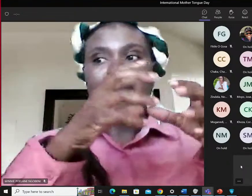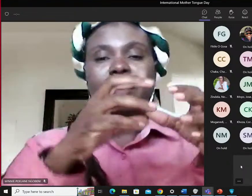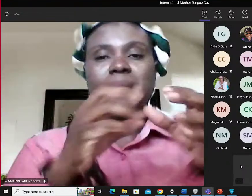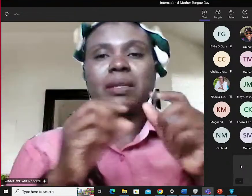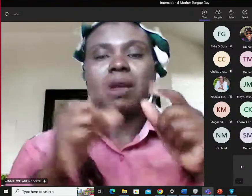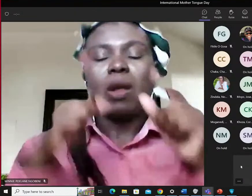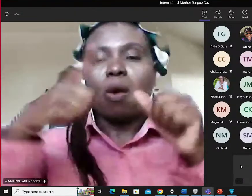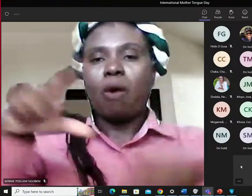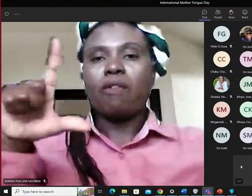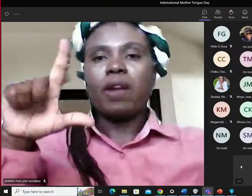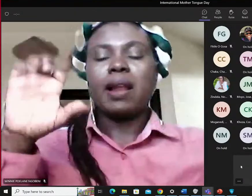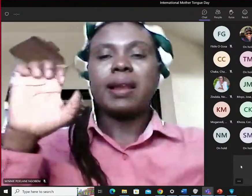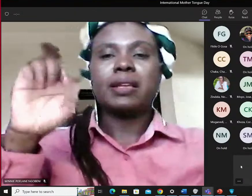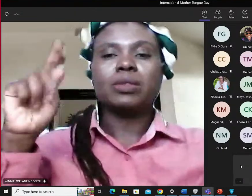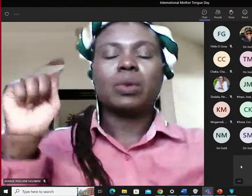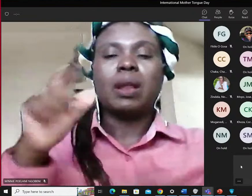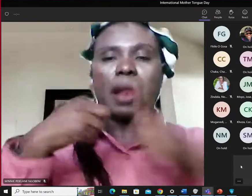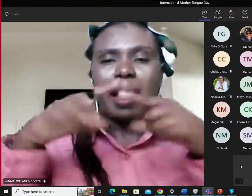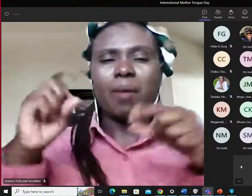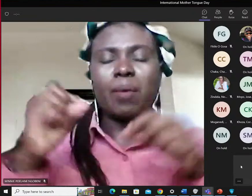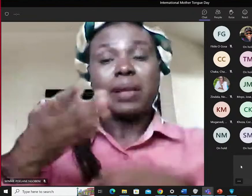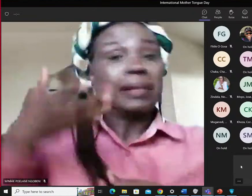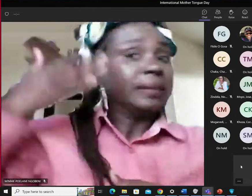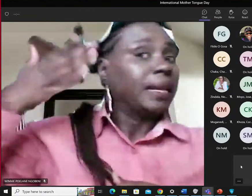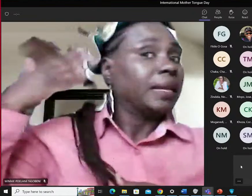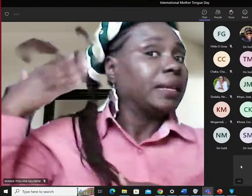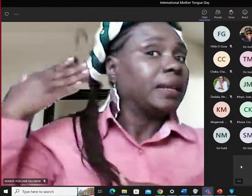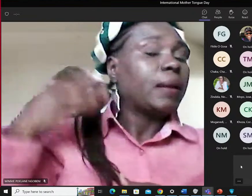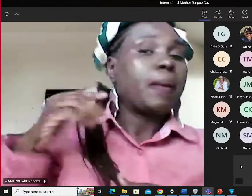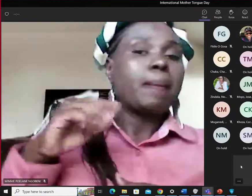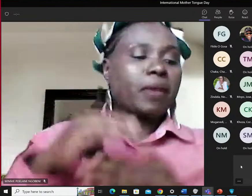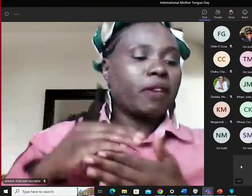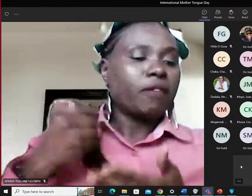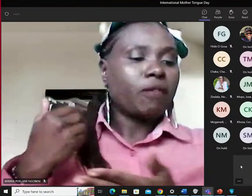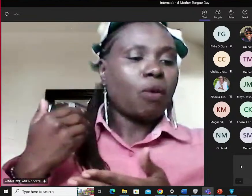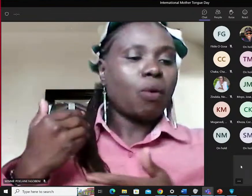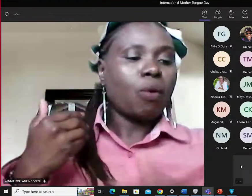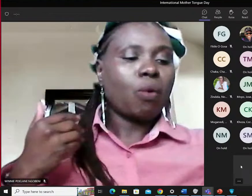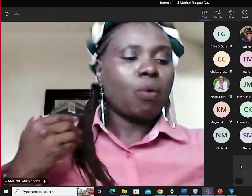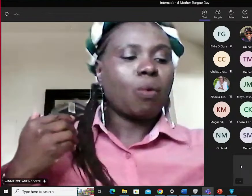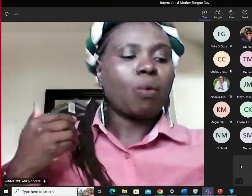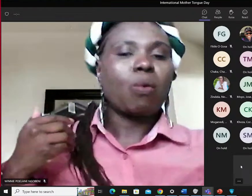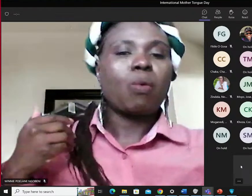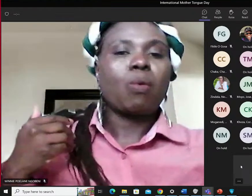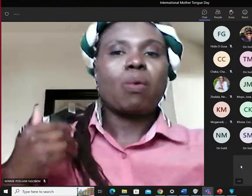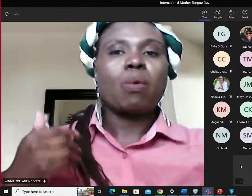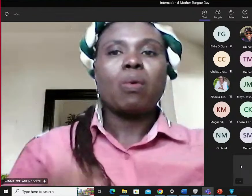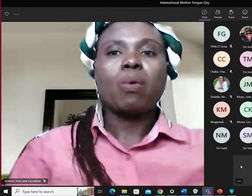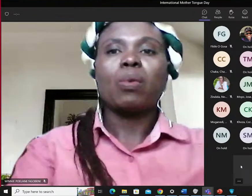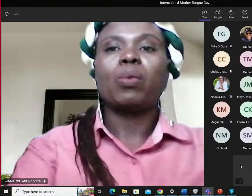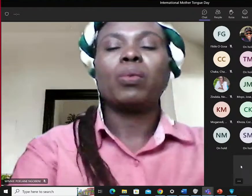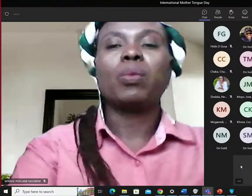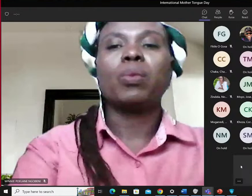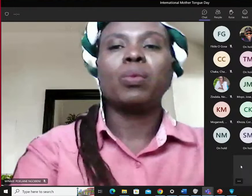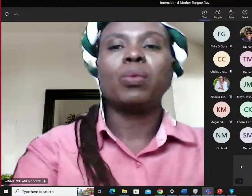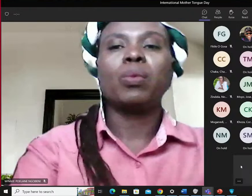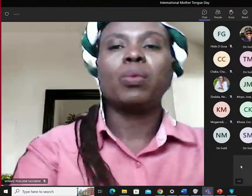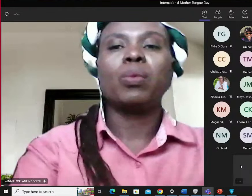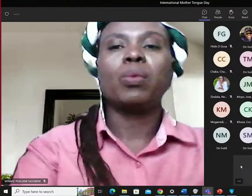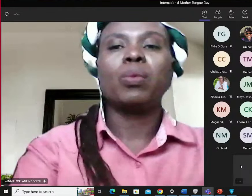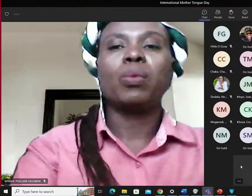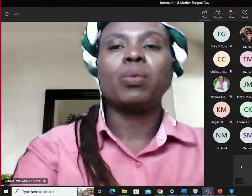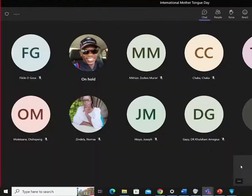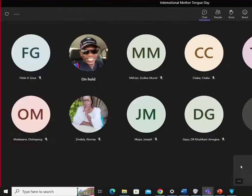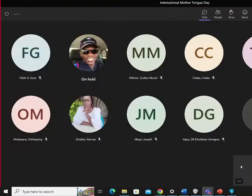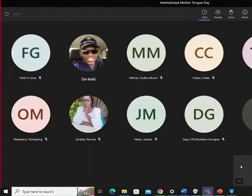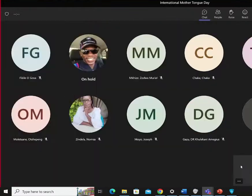Linguistics at that time before we had modern languages. It was led by Prof.